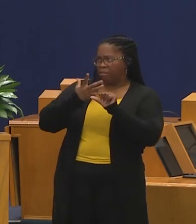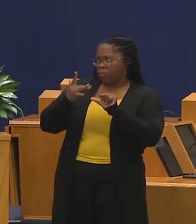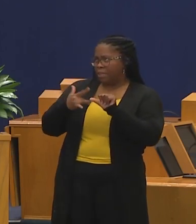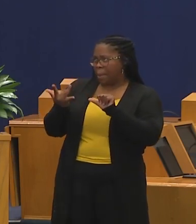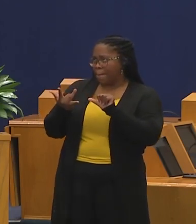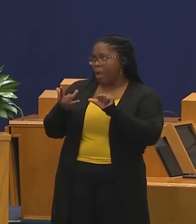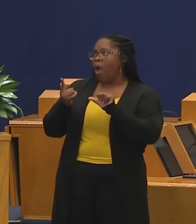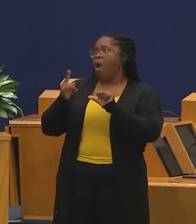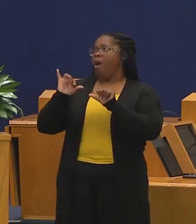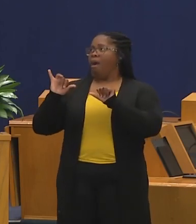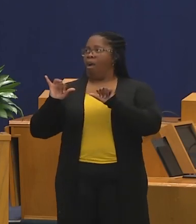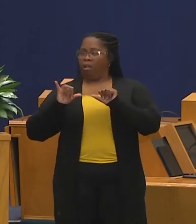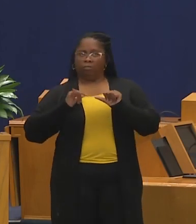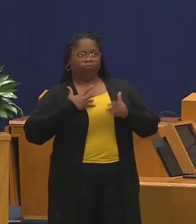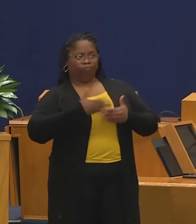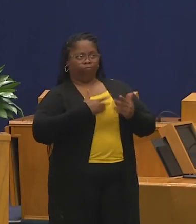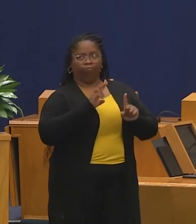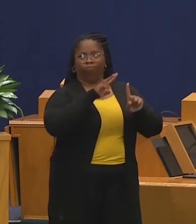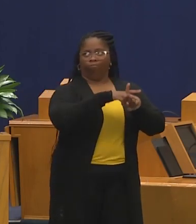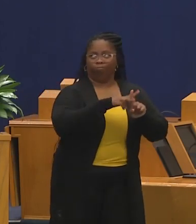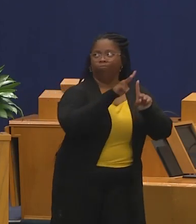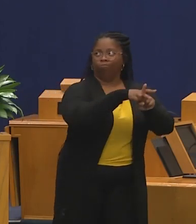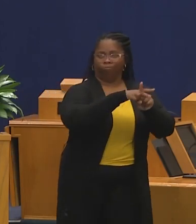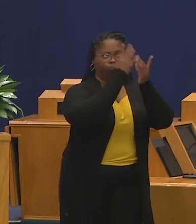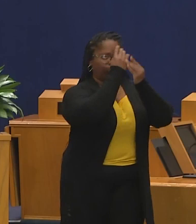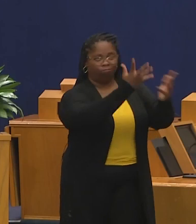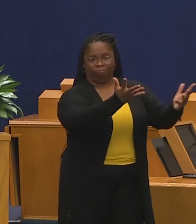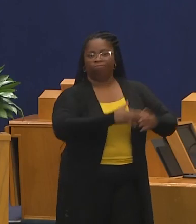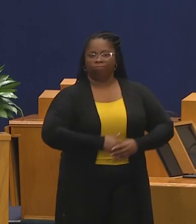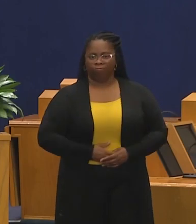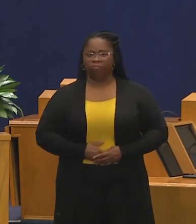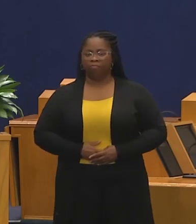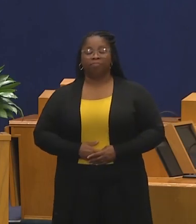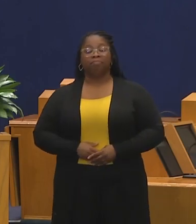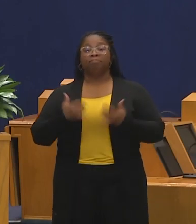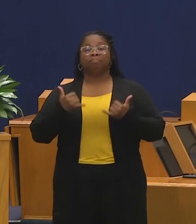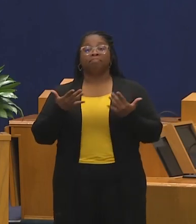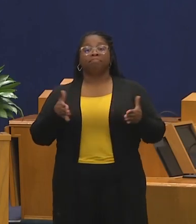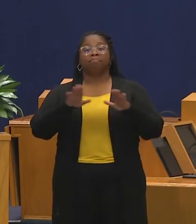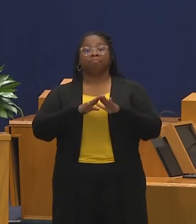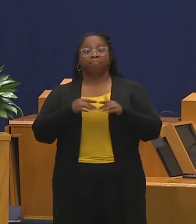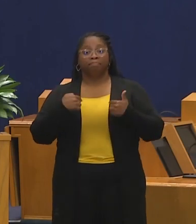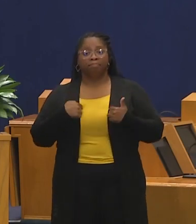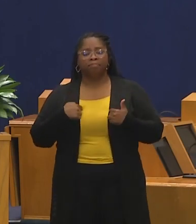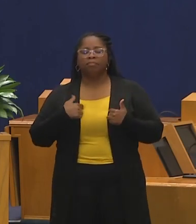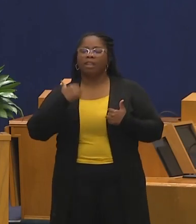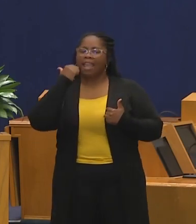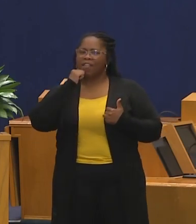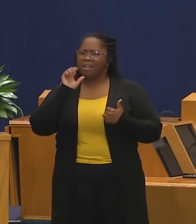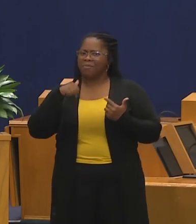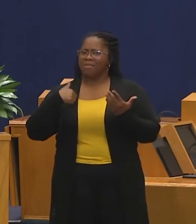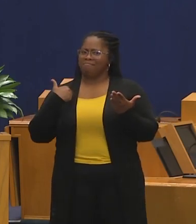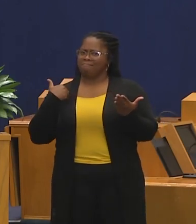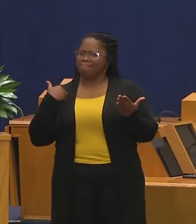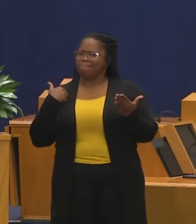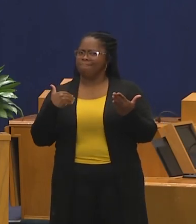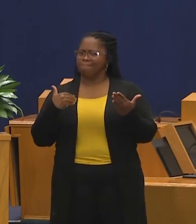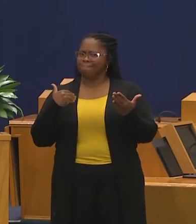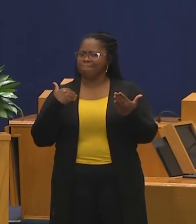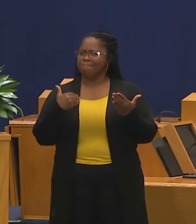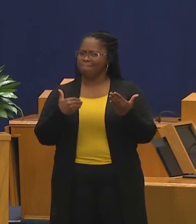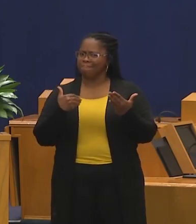to be able to share information and new learnings. So in closing, every day we do get closer to being on the